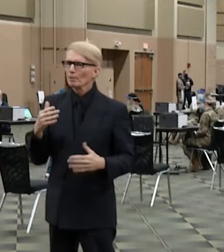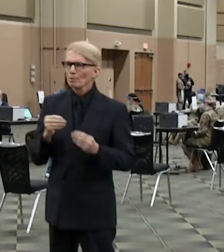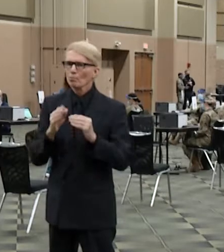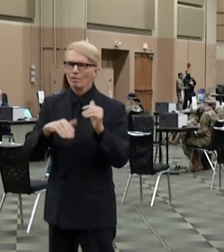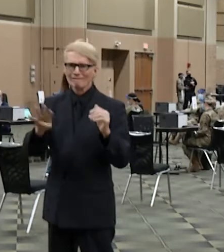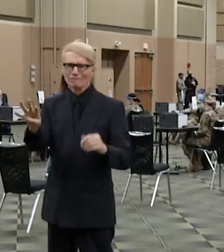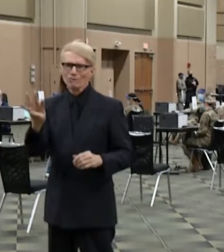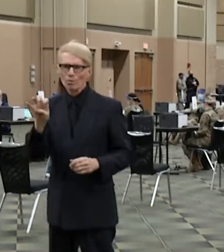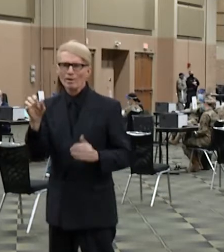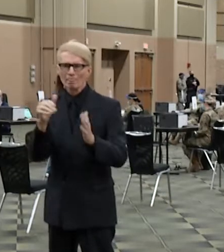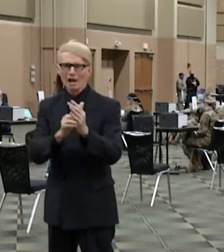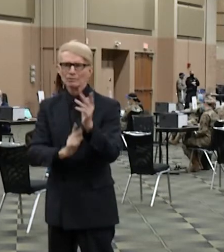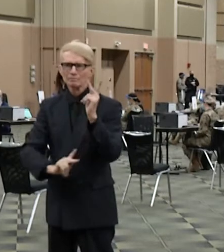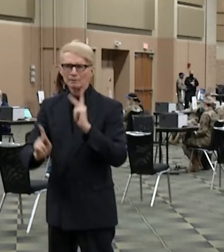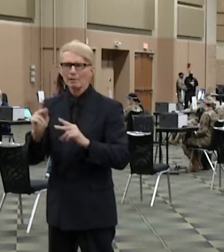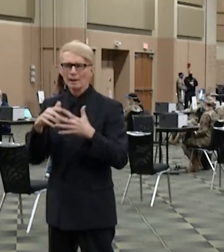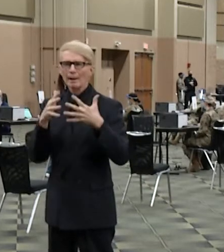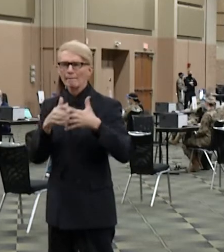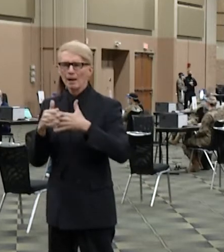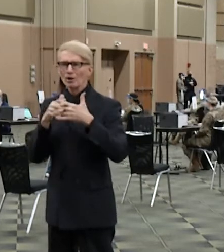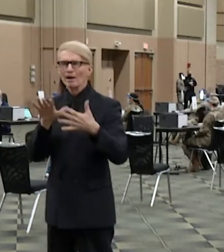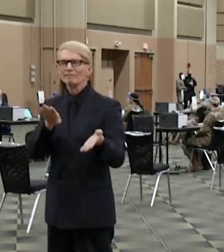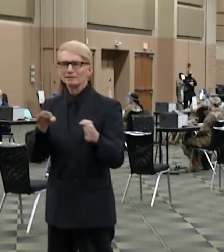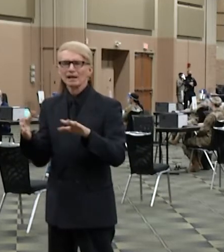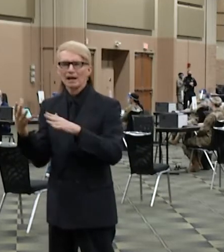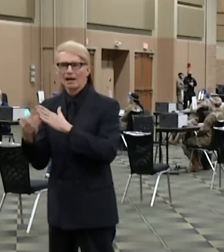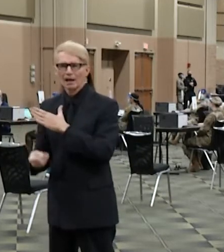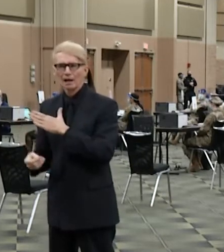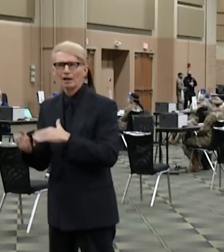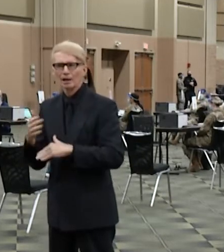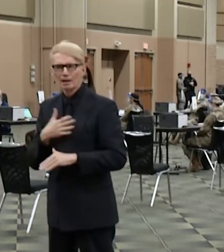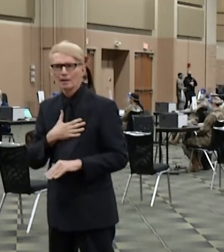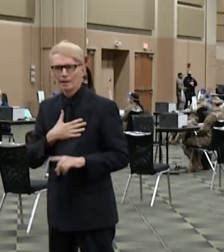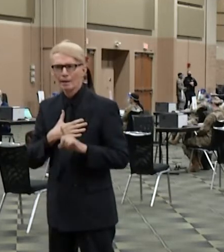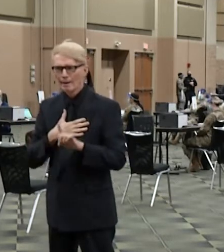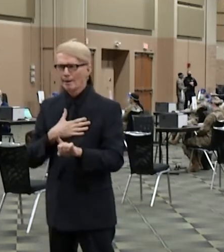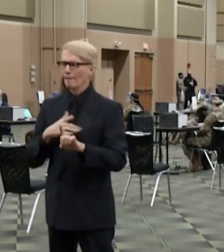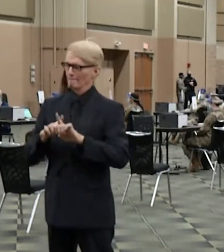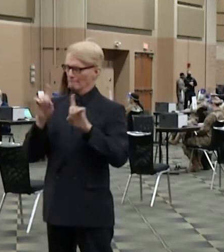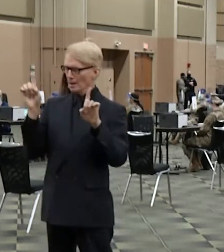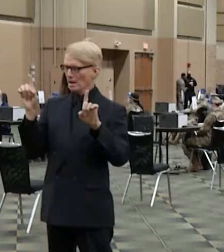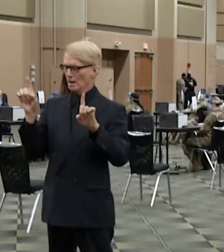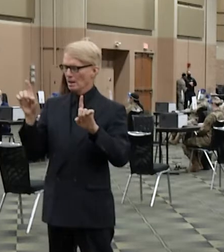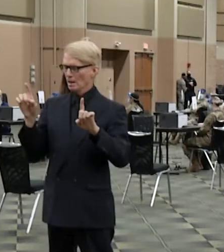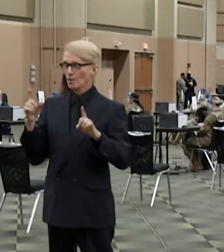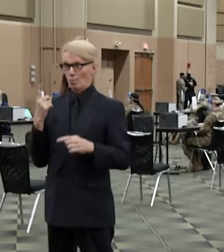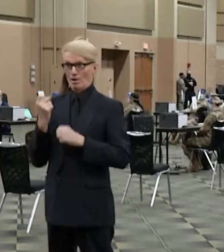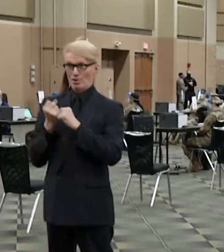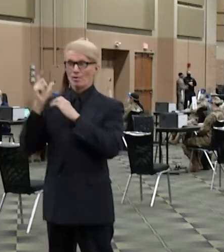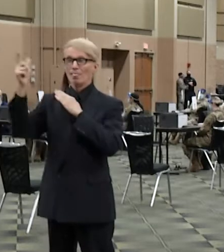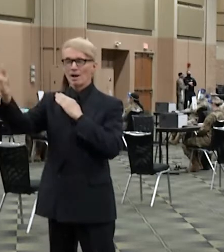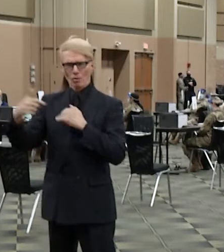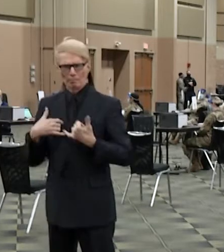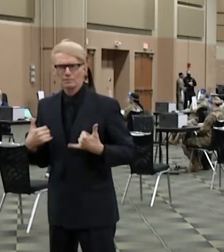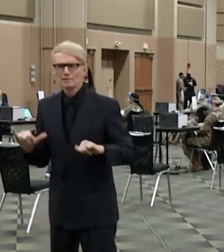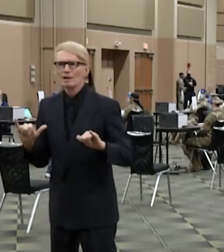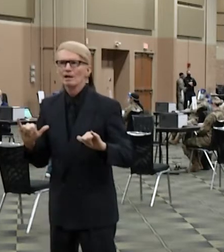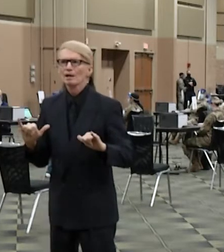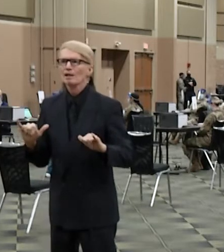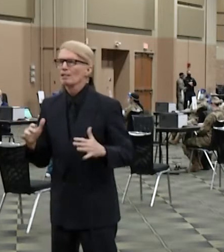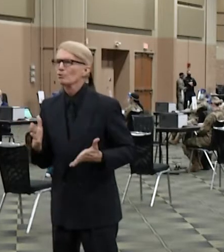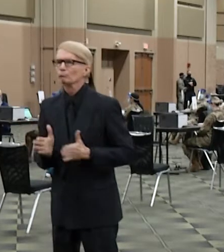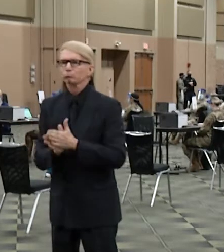Americans have succumbed to the disease. But now, a year later, I'm so grateful to be here planning for a surge in